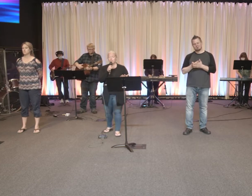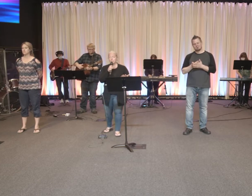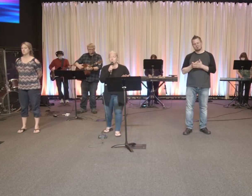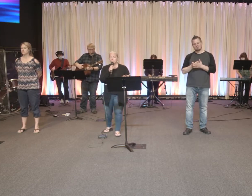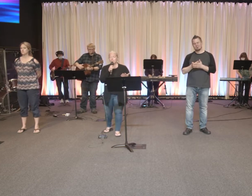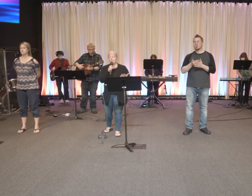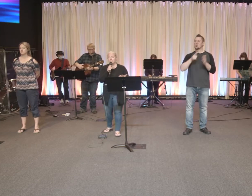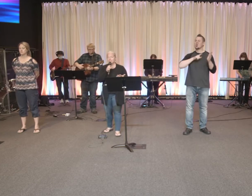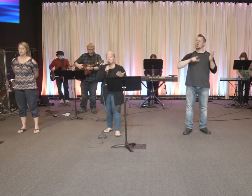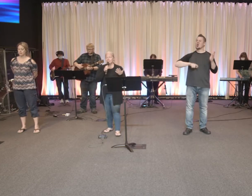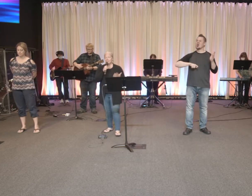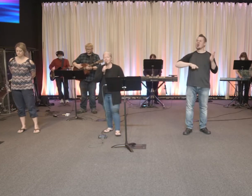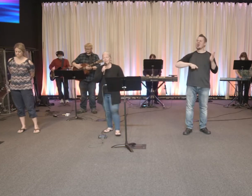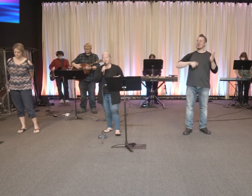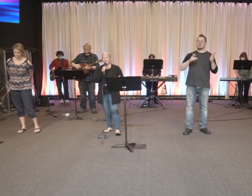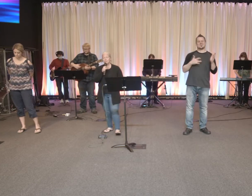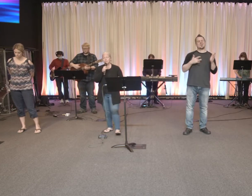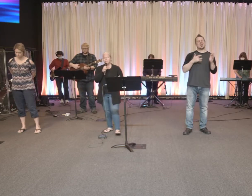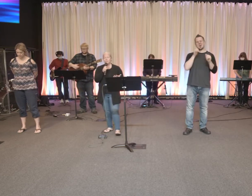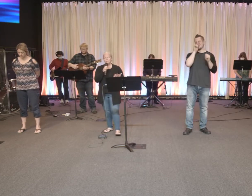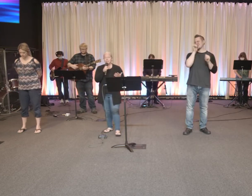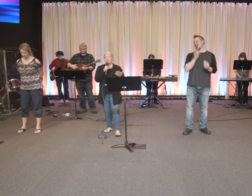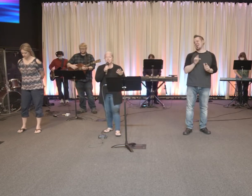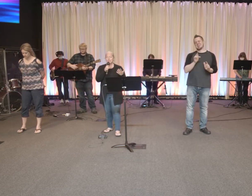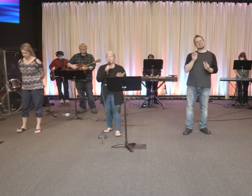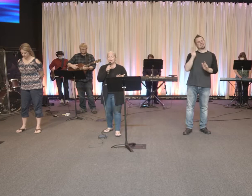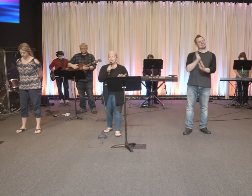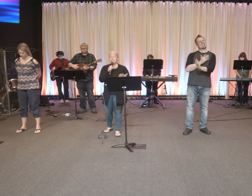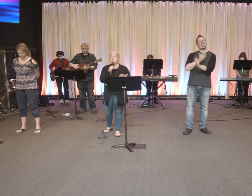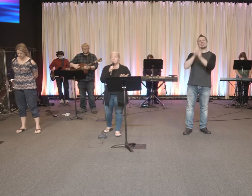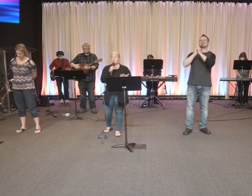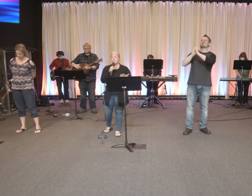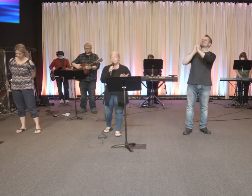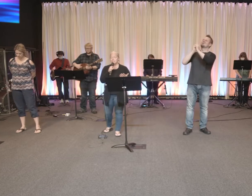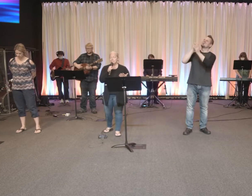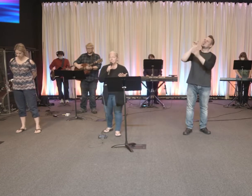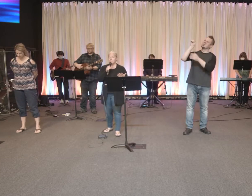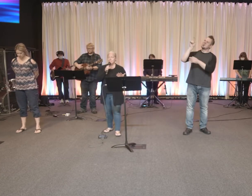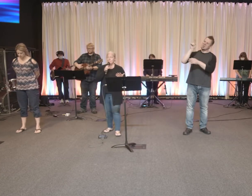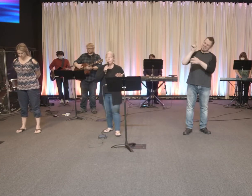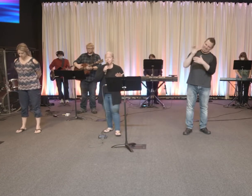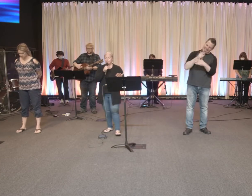And Lord, it was a blessing to sing that to you today.